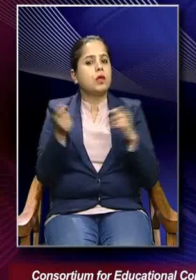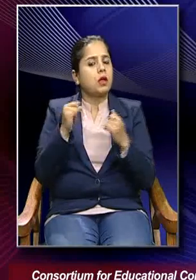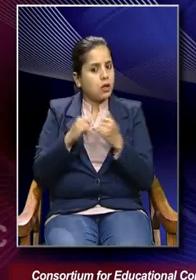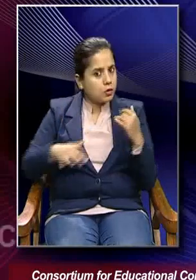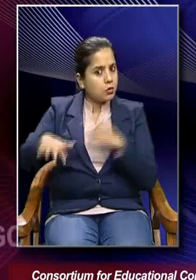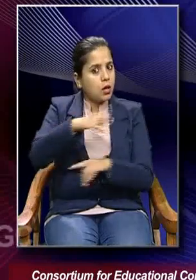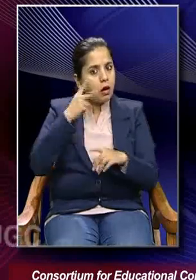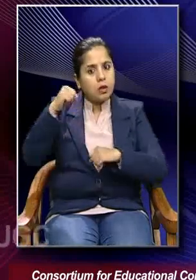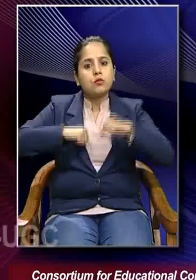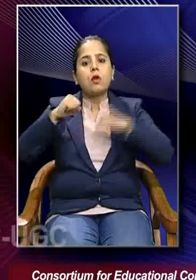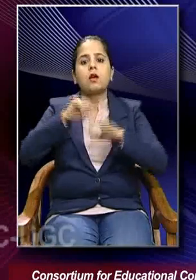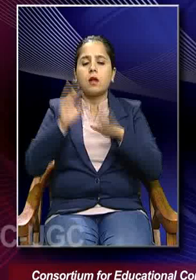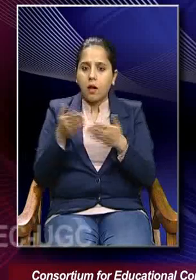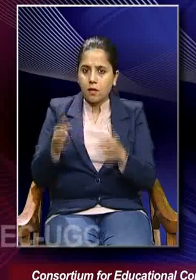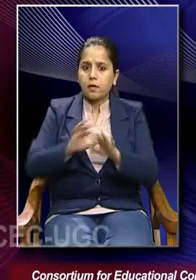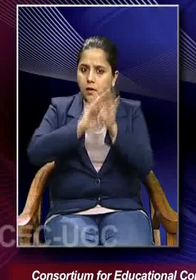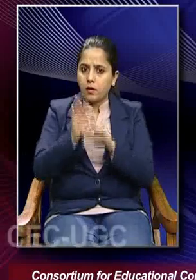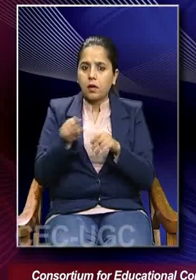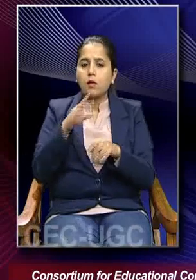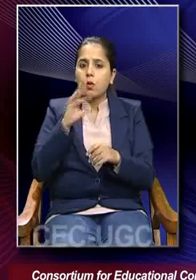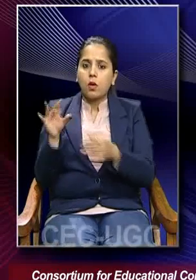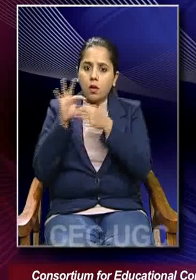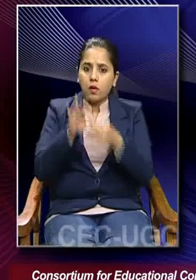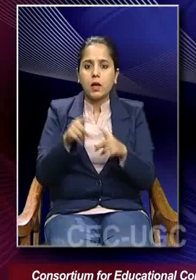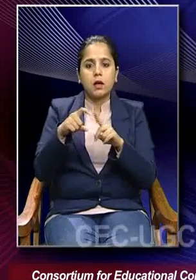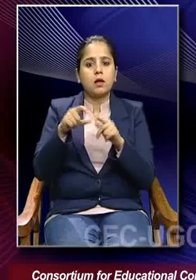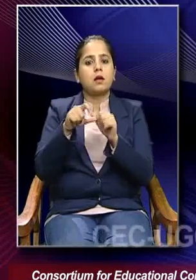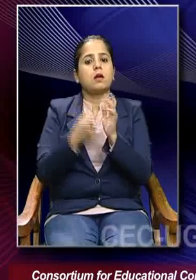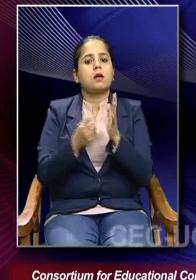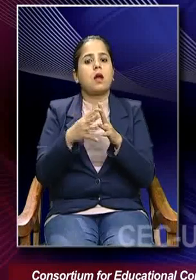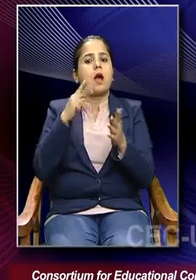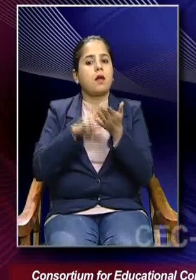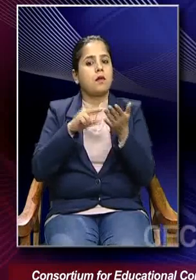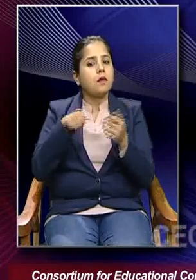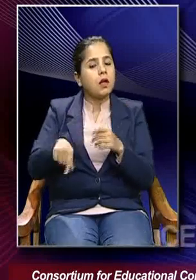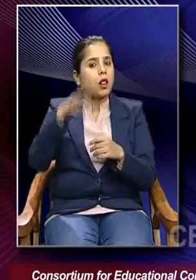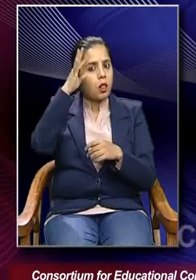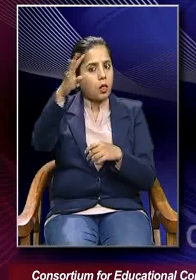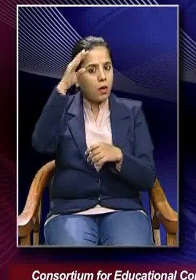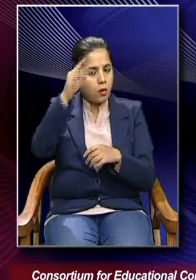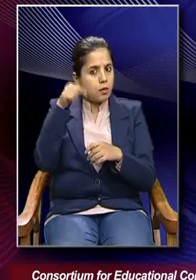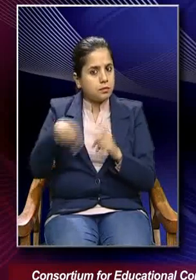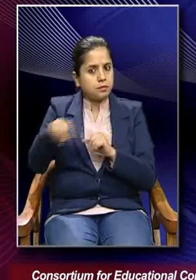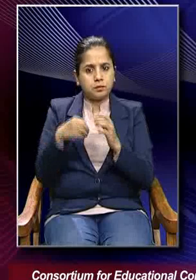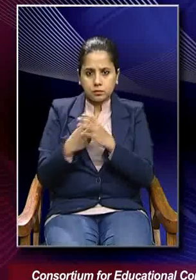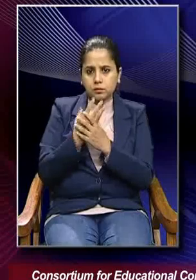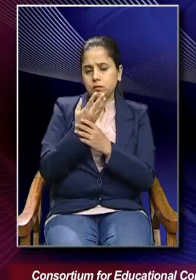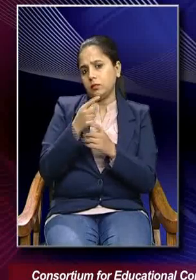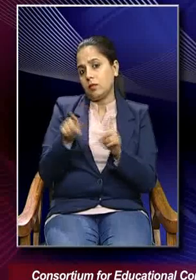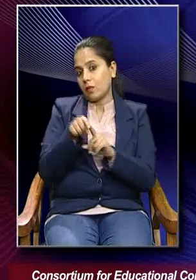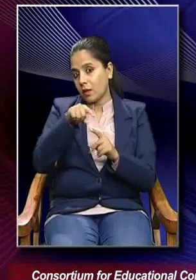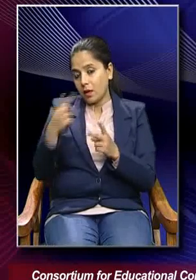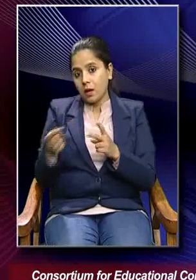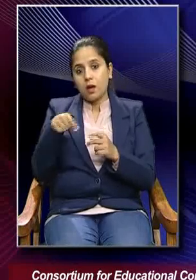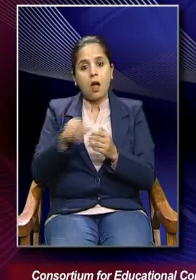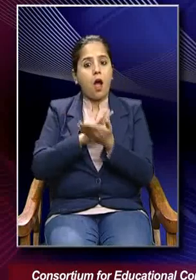structure itself, and he applied Darwin's theory of evolution. So, even Herbert Spencer, like Comte,